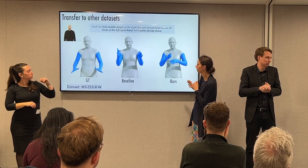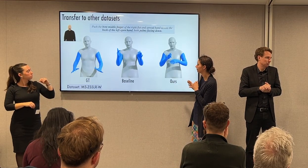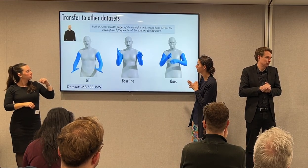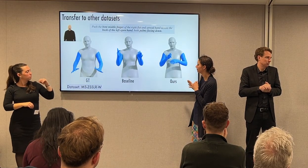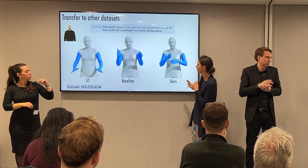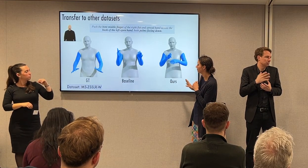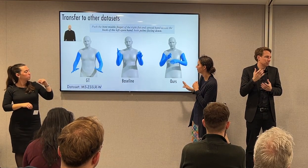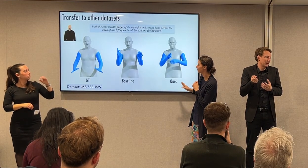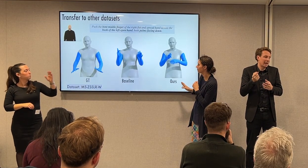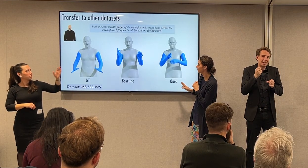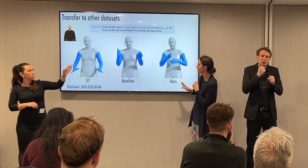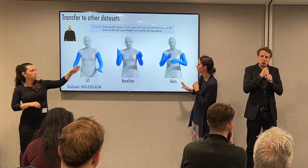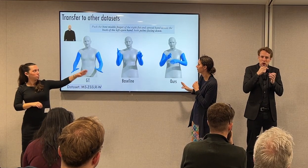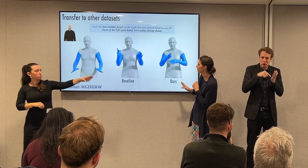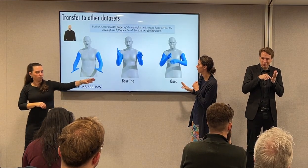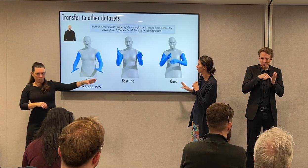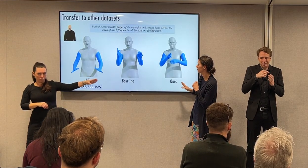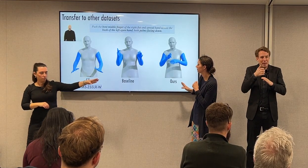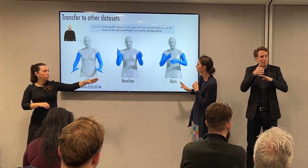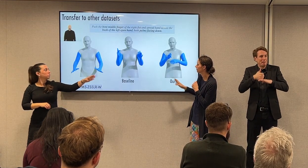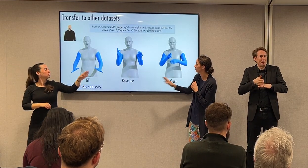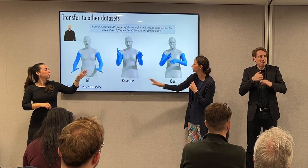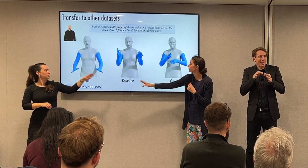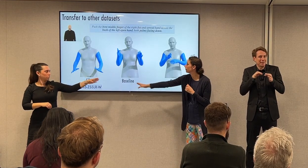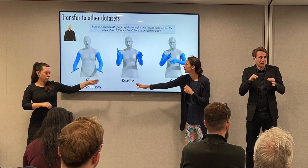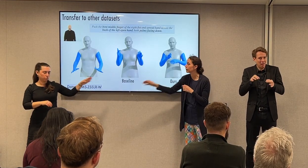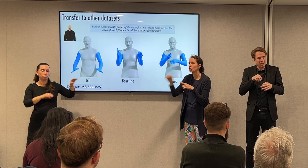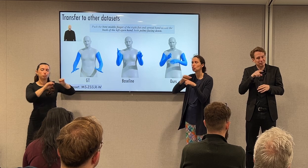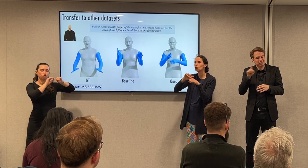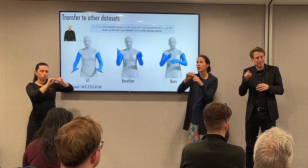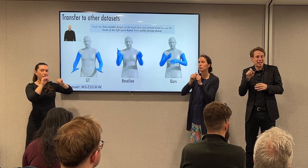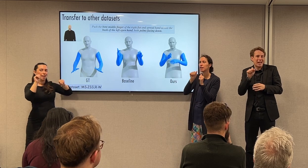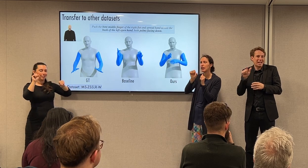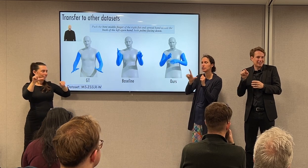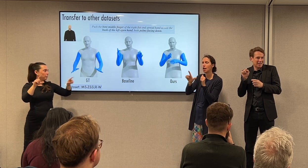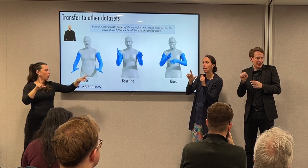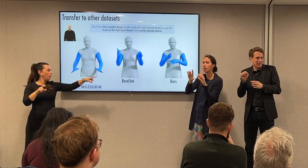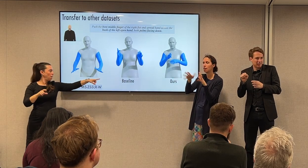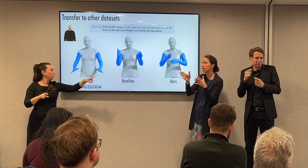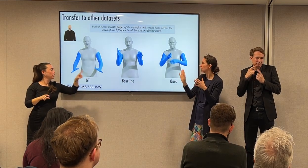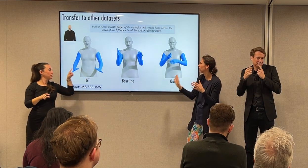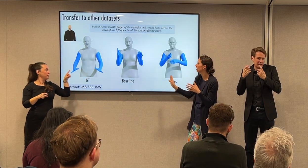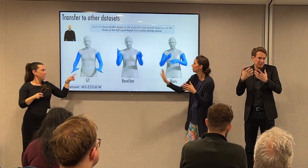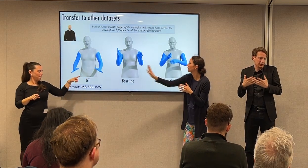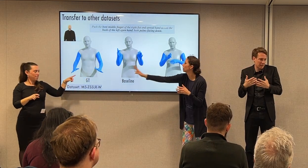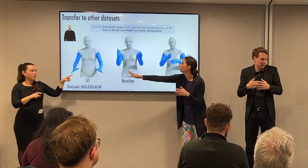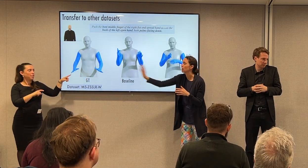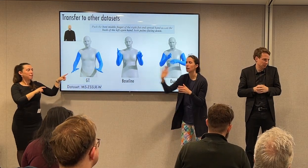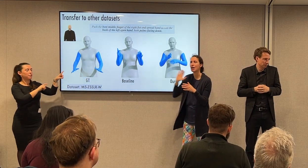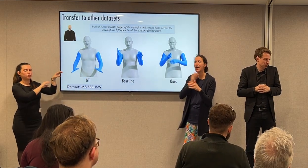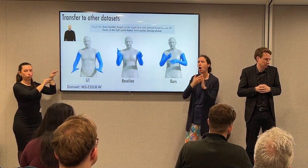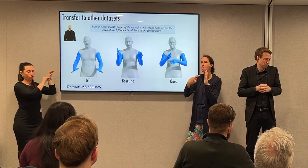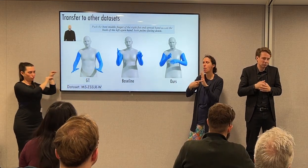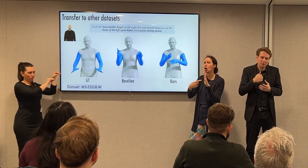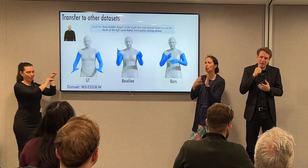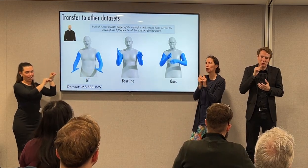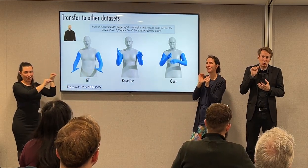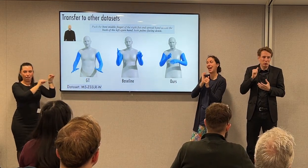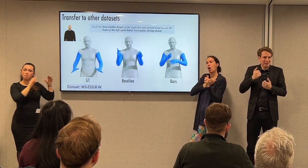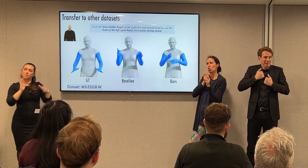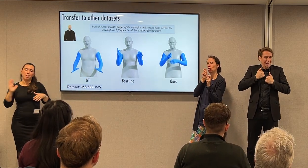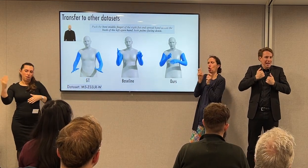The baseline is trained using the ASL dataset, and then our model is trained using our contributed